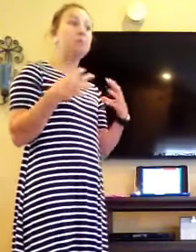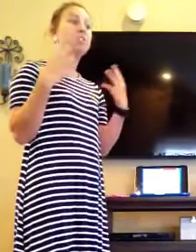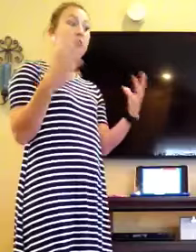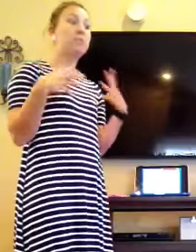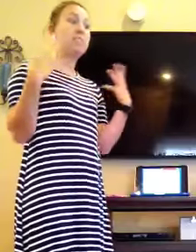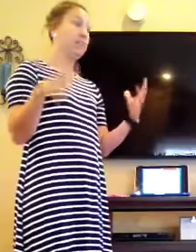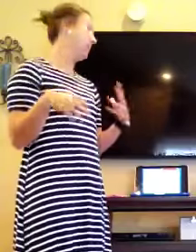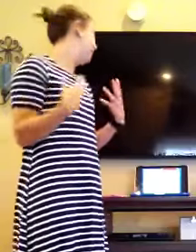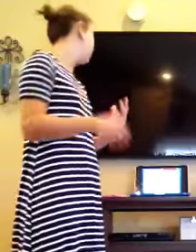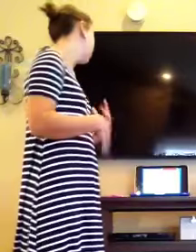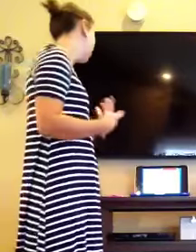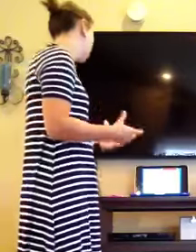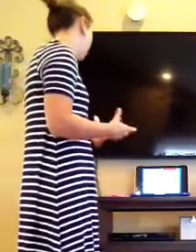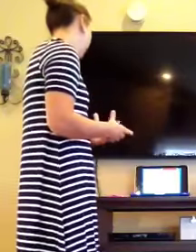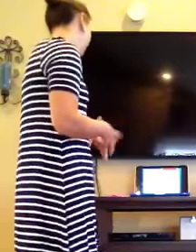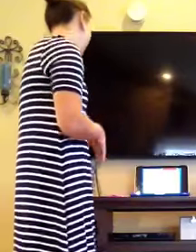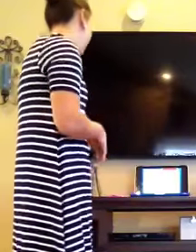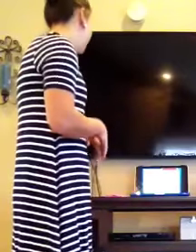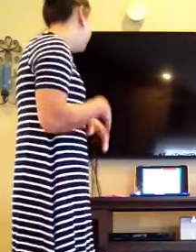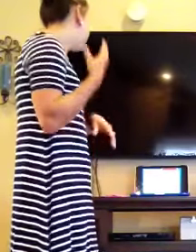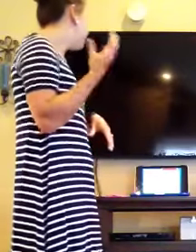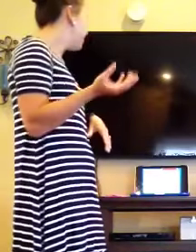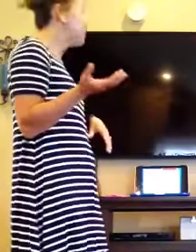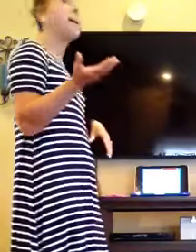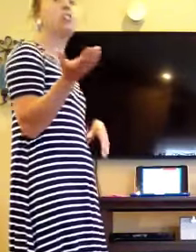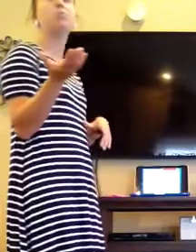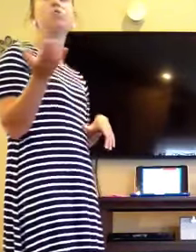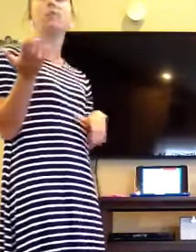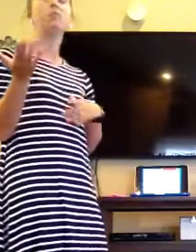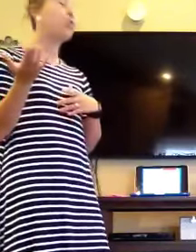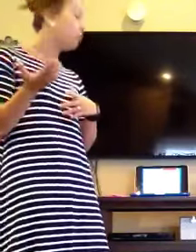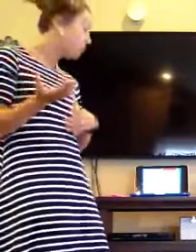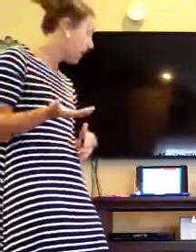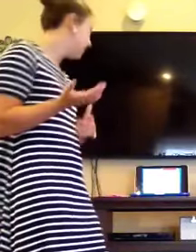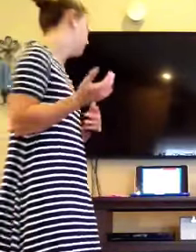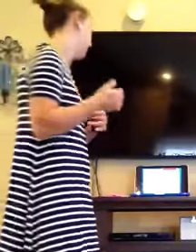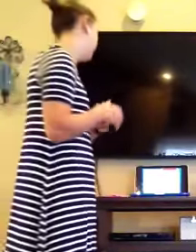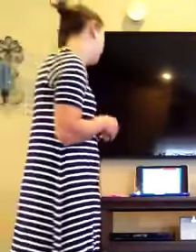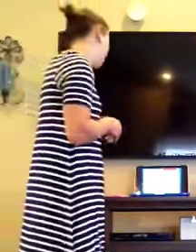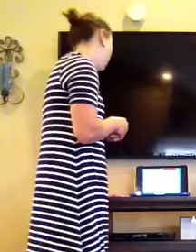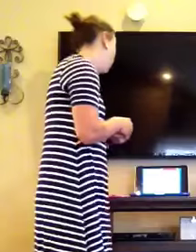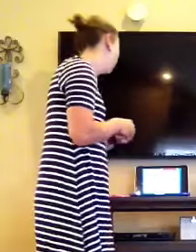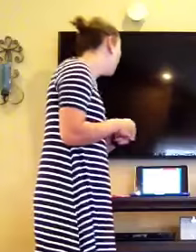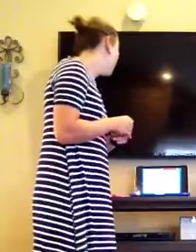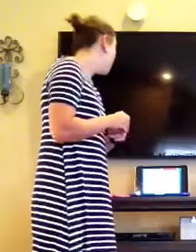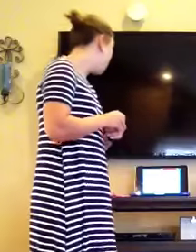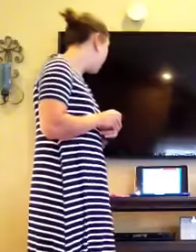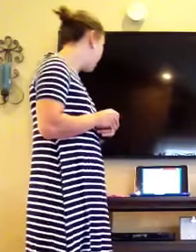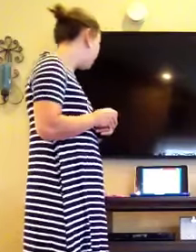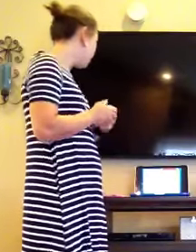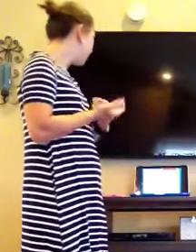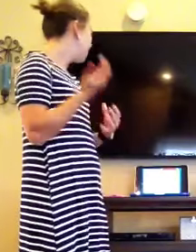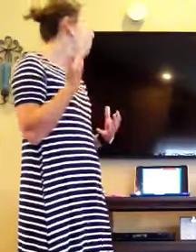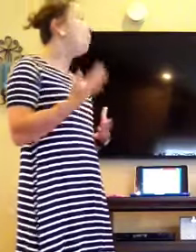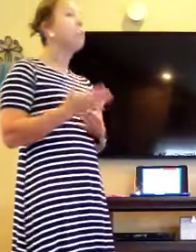spent doing things after school. If you implement classroom jobs correctly in your room, you will be able to spend more